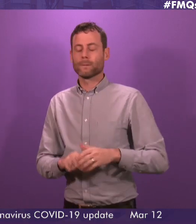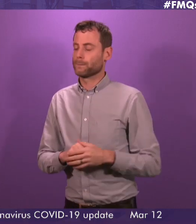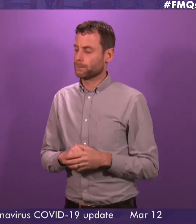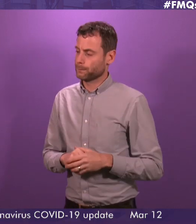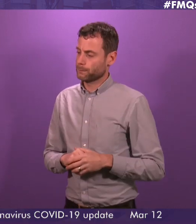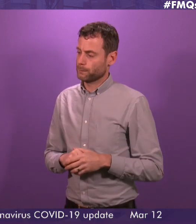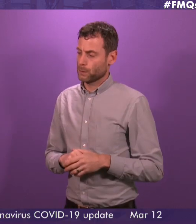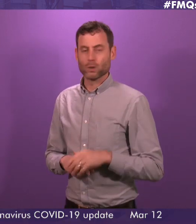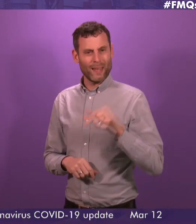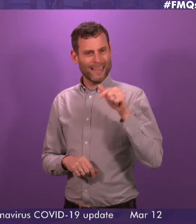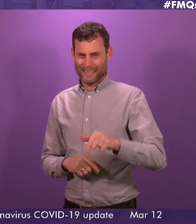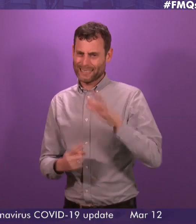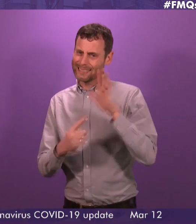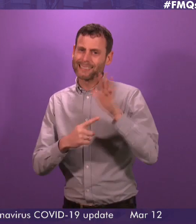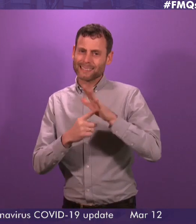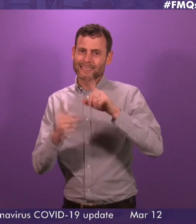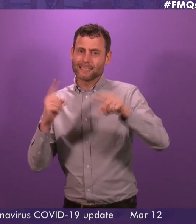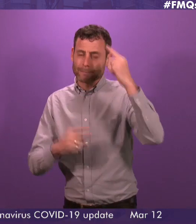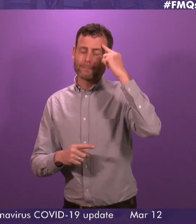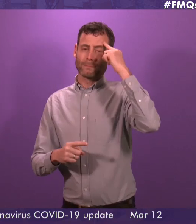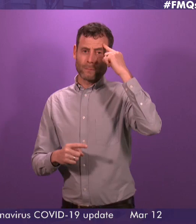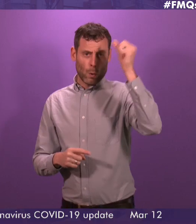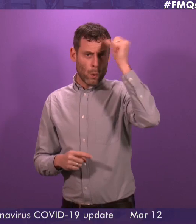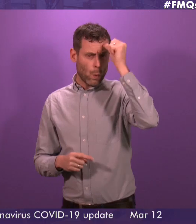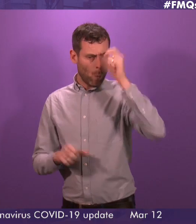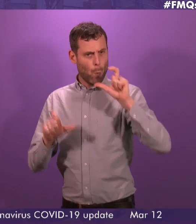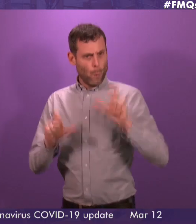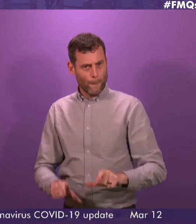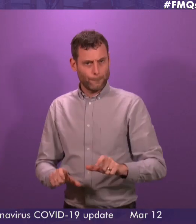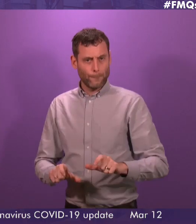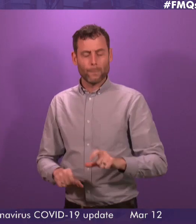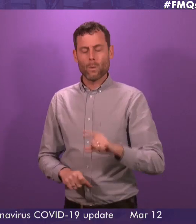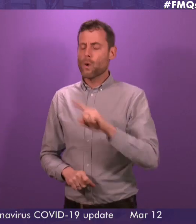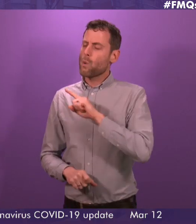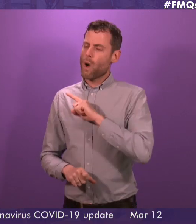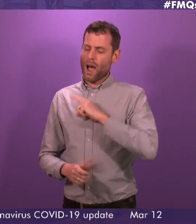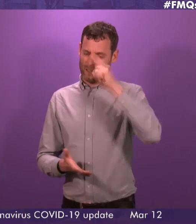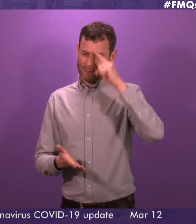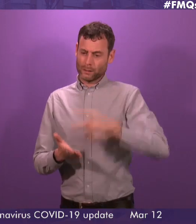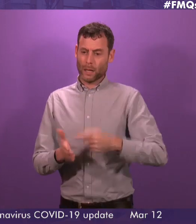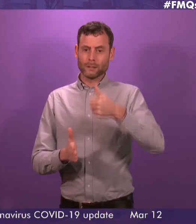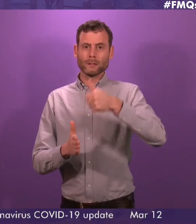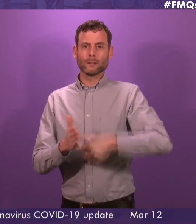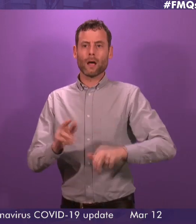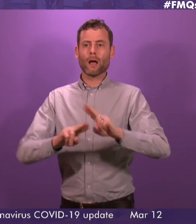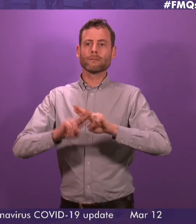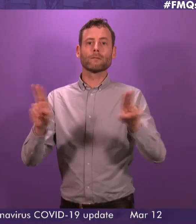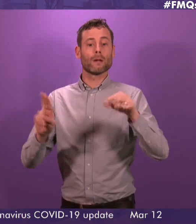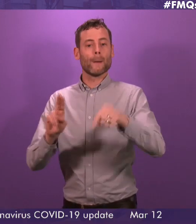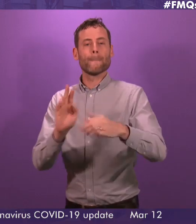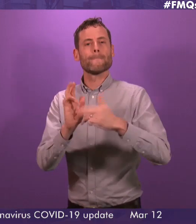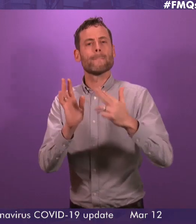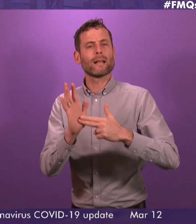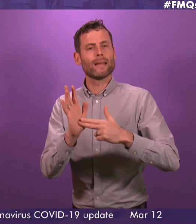needs to be a really clear message. In terms of why Monday and not now, there are two main reasons. First of all,